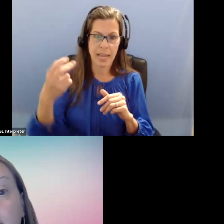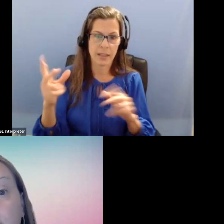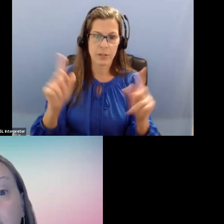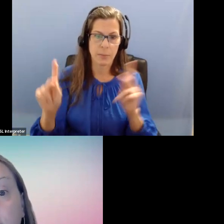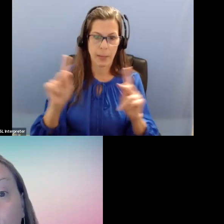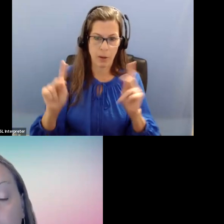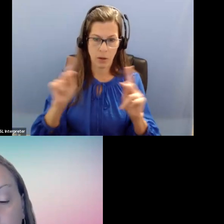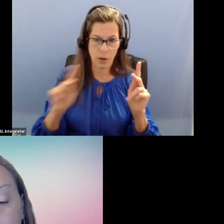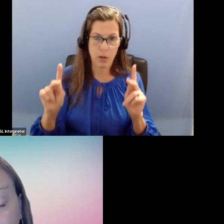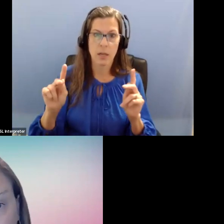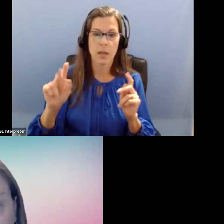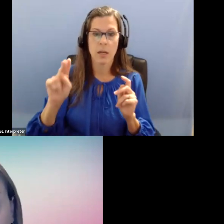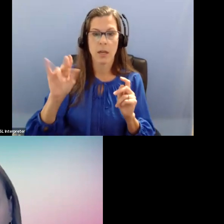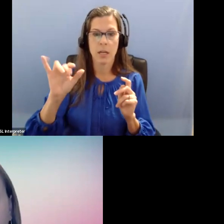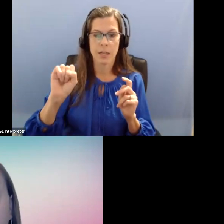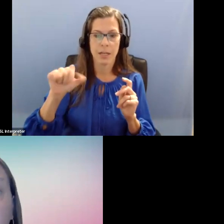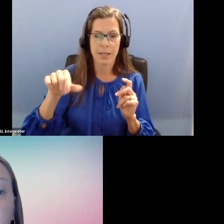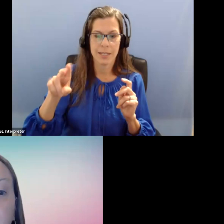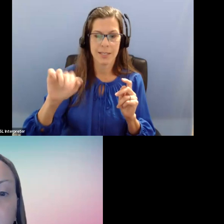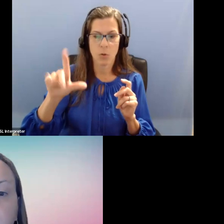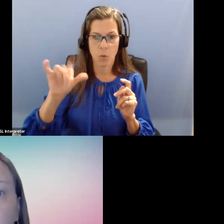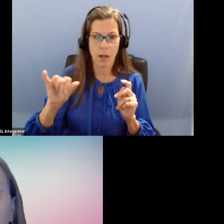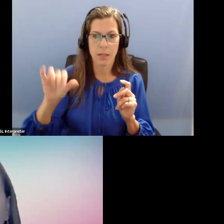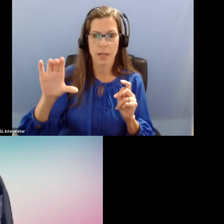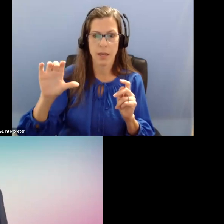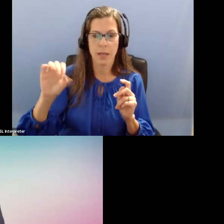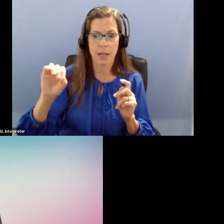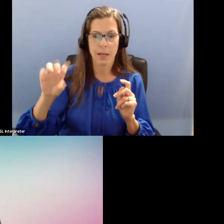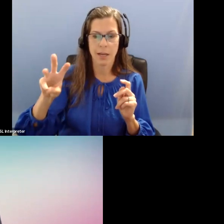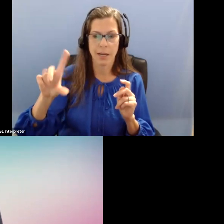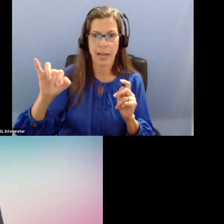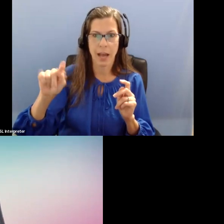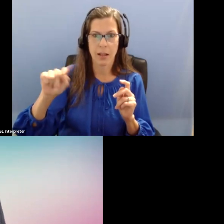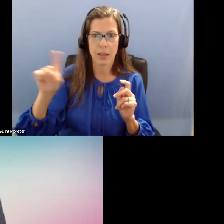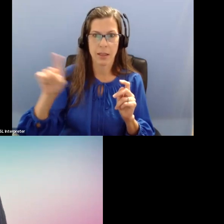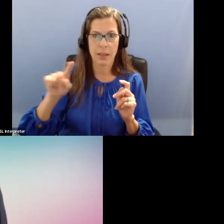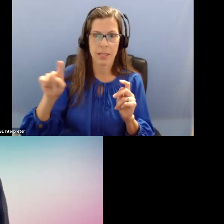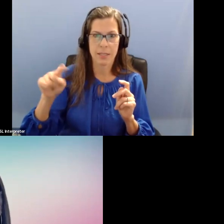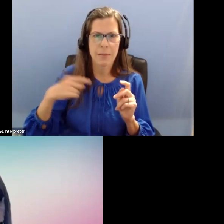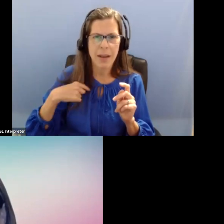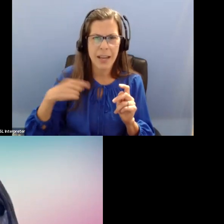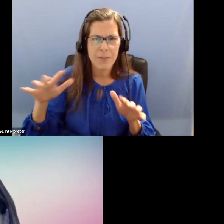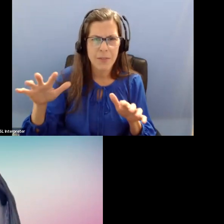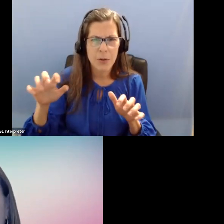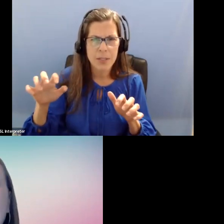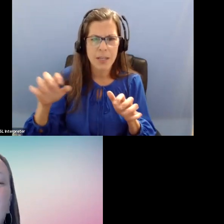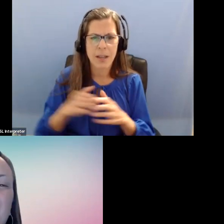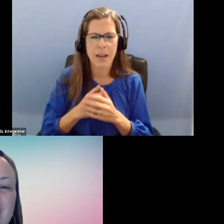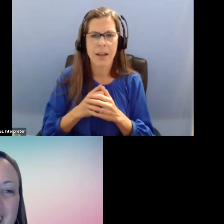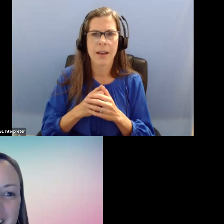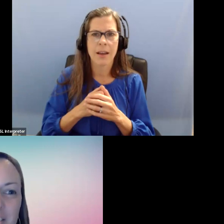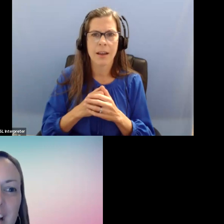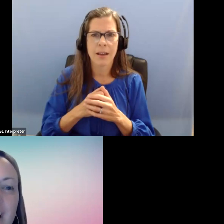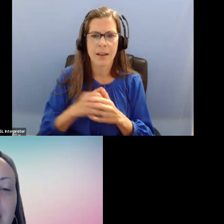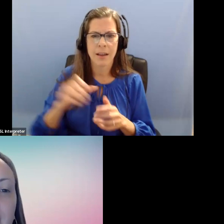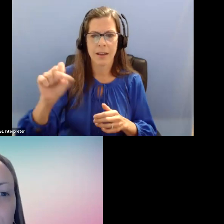including the Nisqually, Cowlitz. Am I frozen? Okay, no, good. And Squaxin